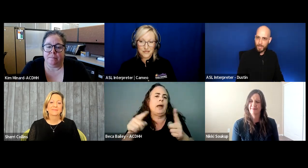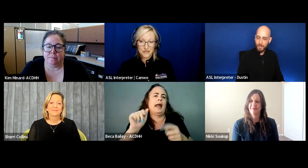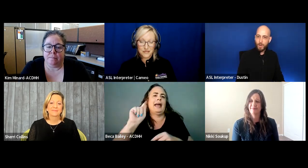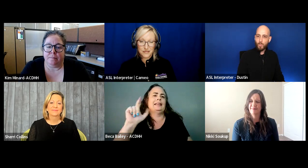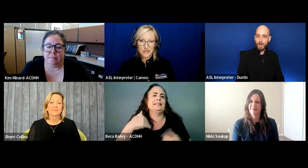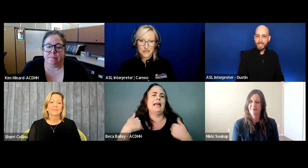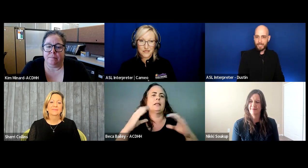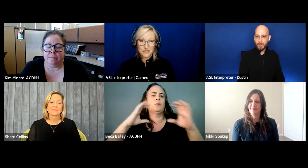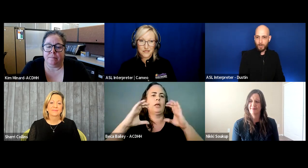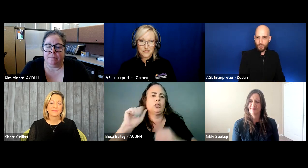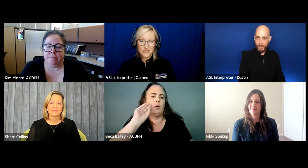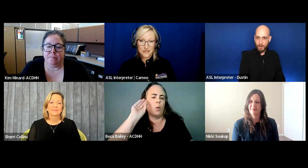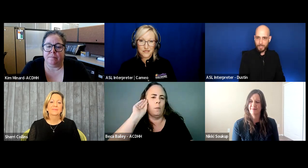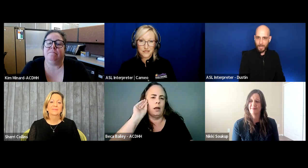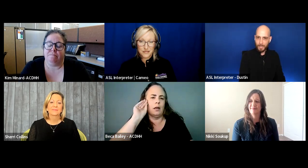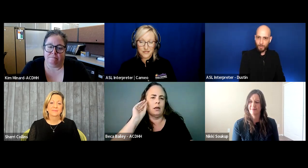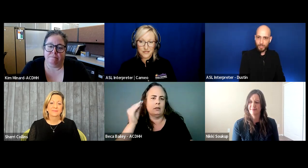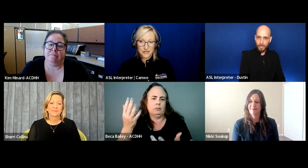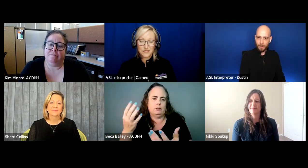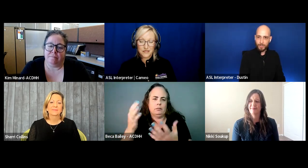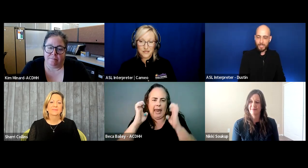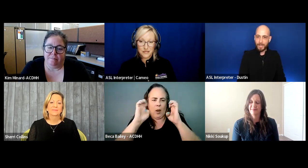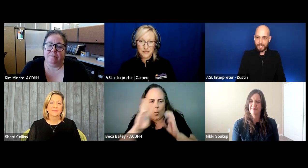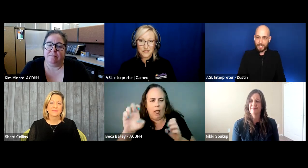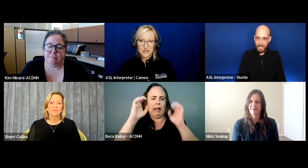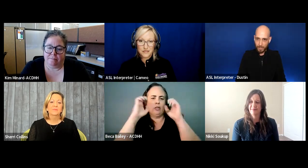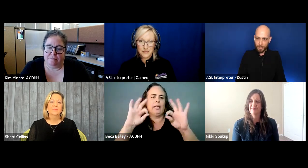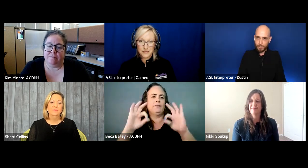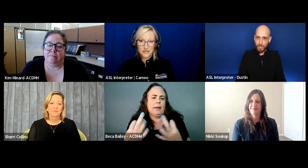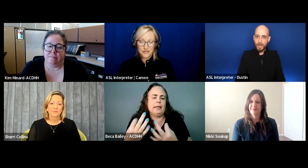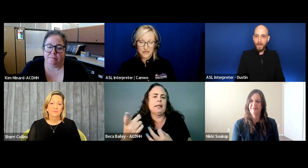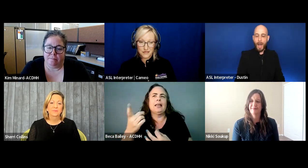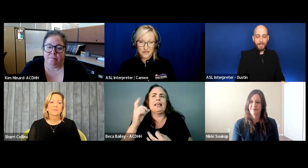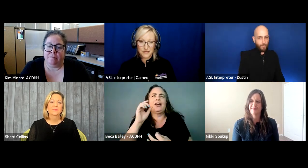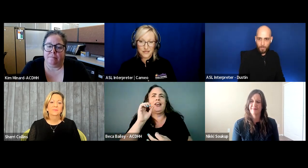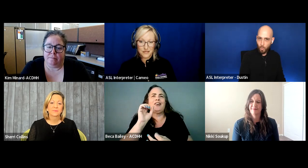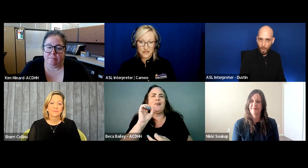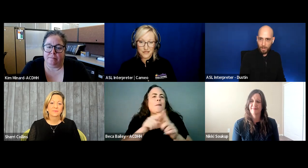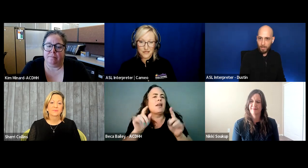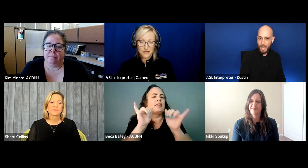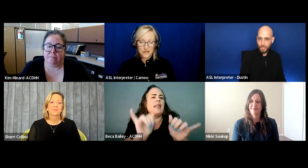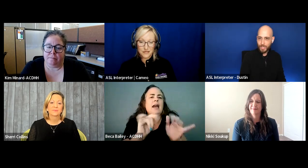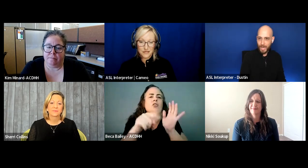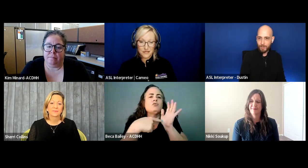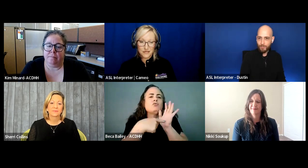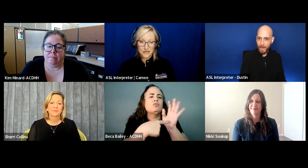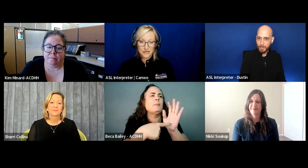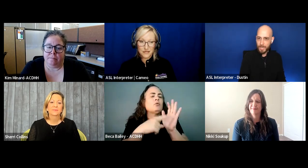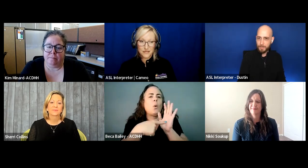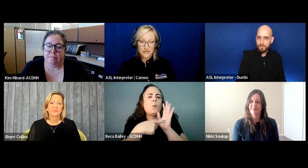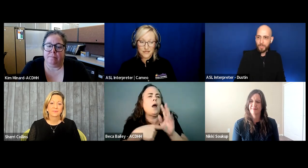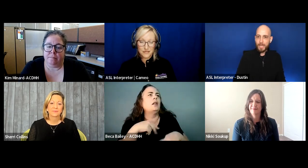hearing family where I didn't learn American Sign Language, I learned Sign Exact English. I come from a